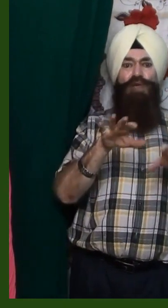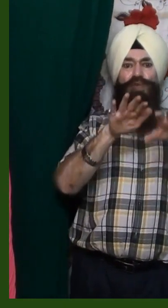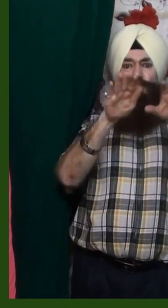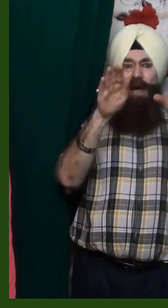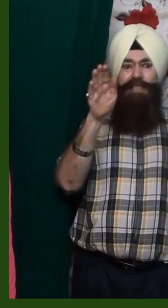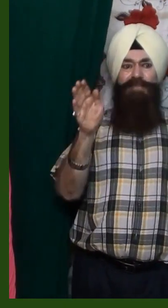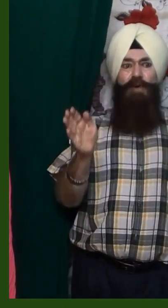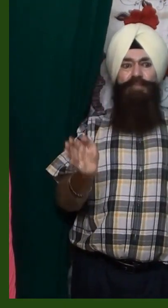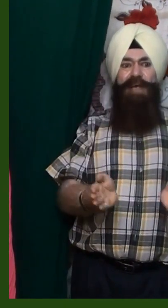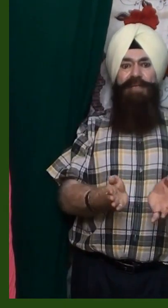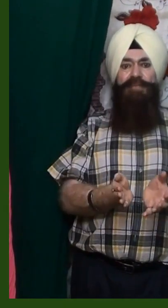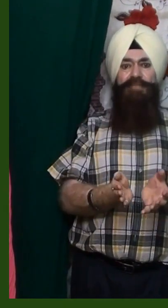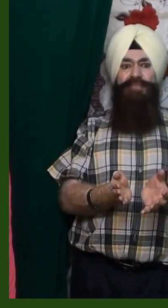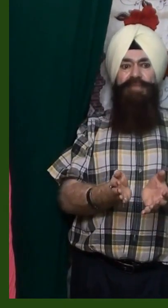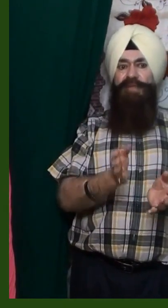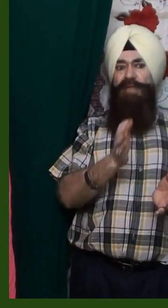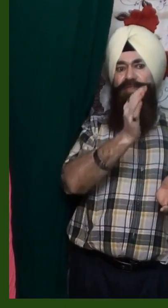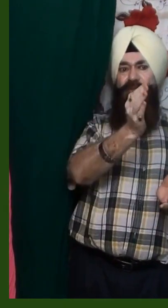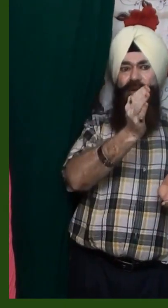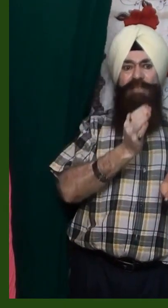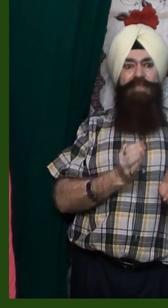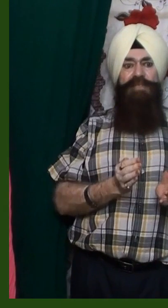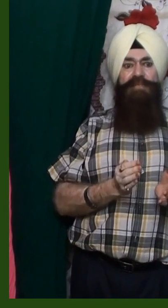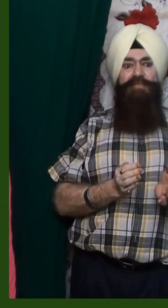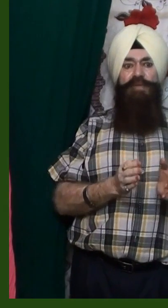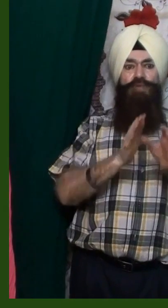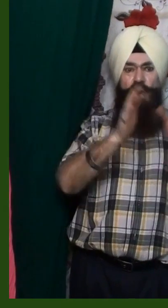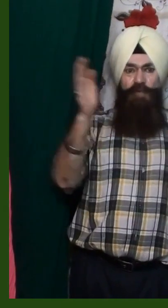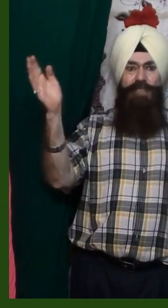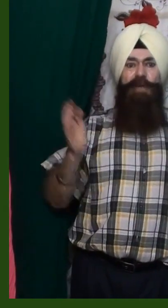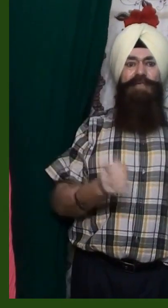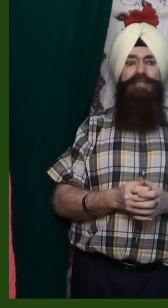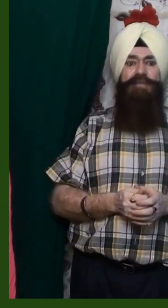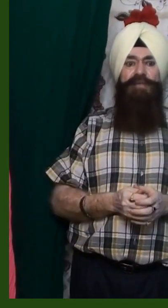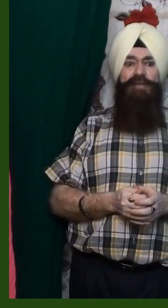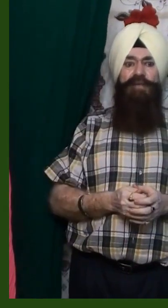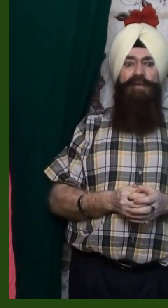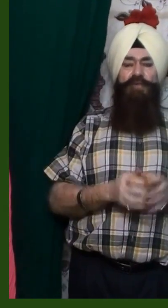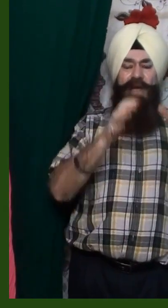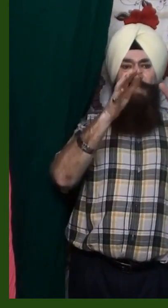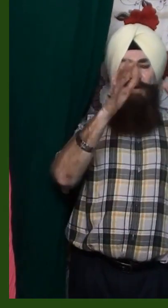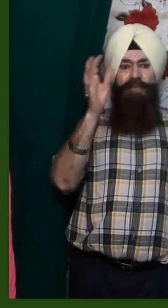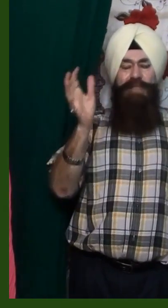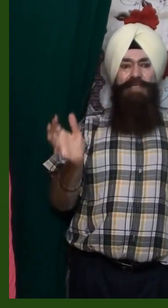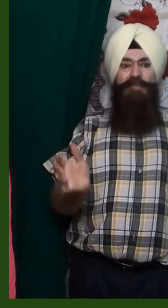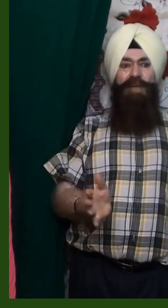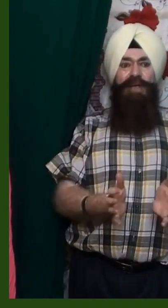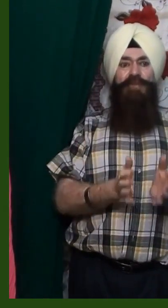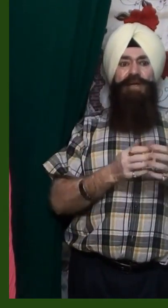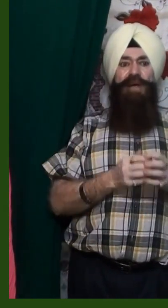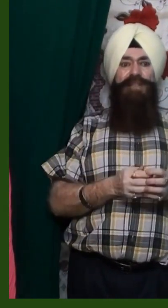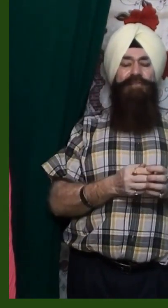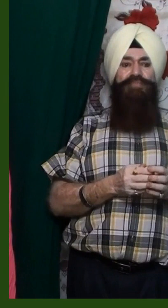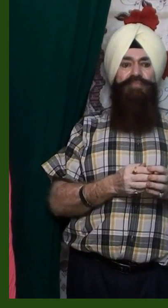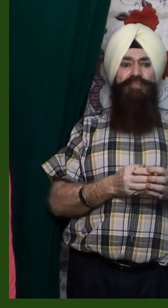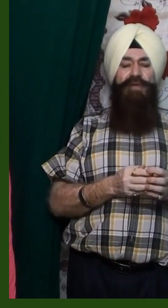gravitational field due to the massive object is not constant throughout the space. For example, there is a field